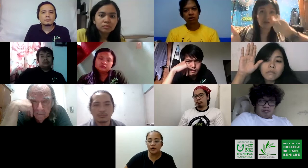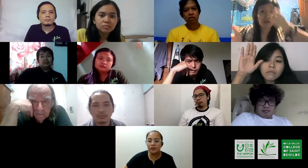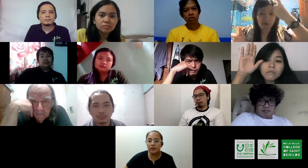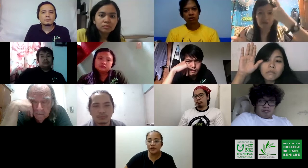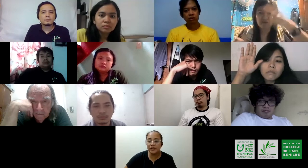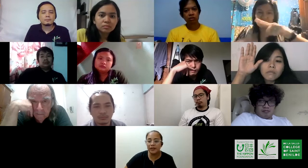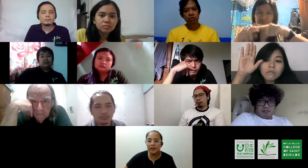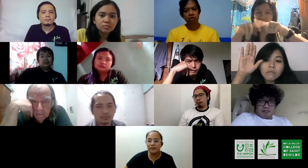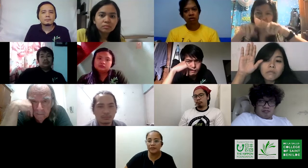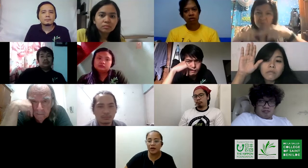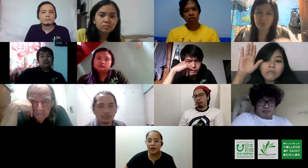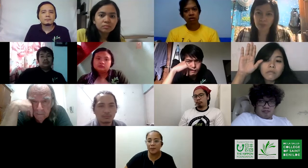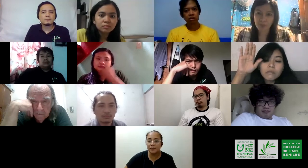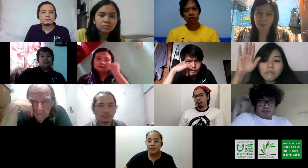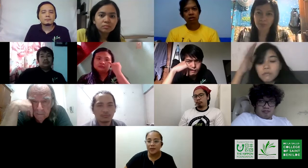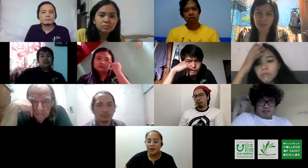be word first and then